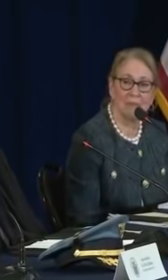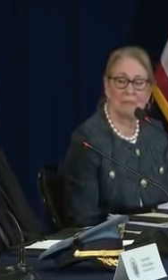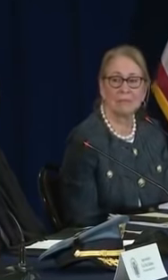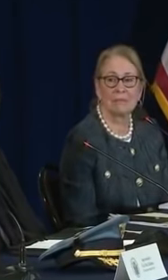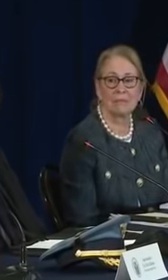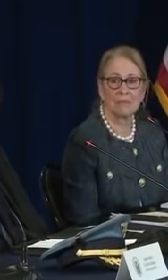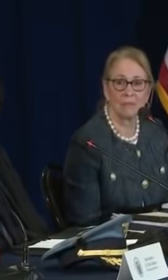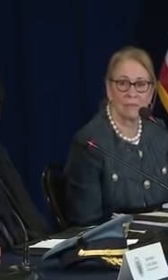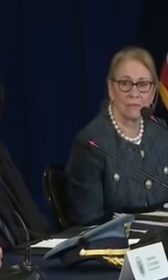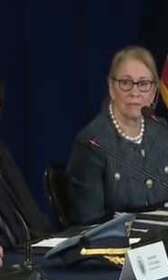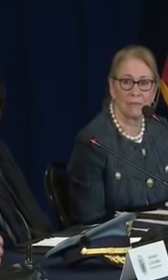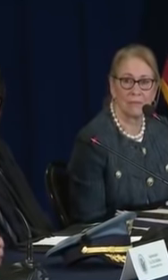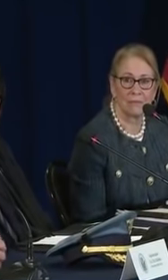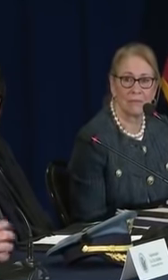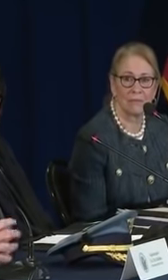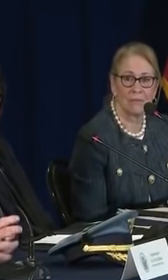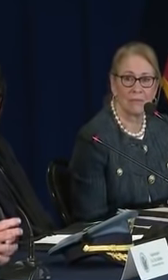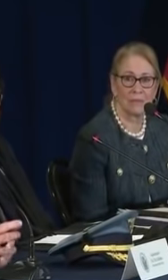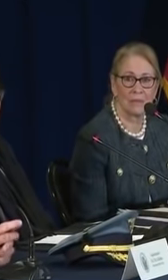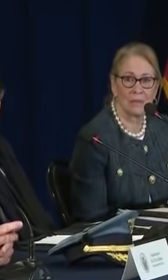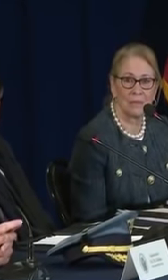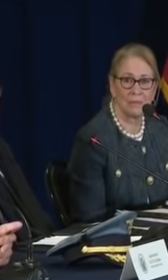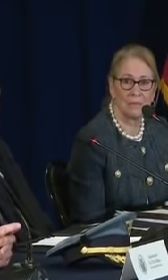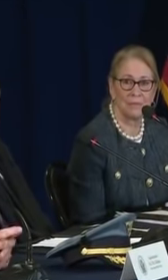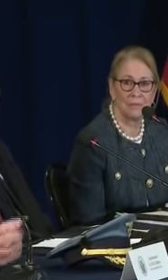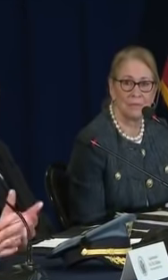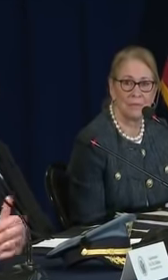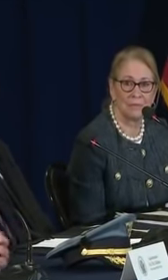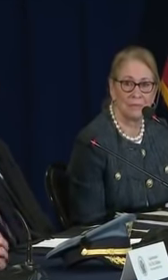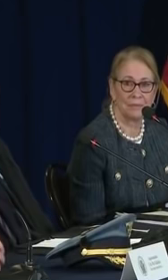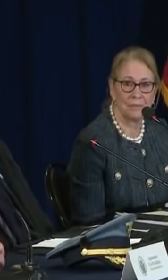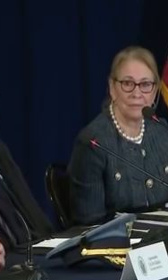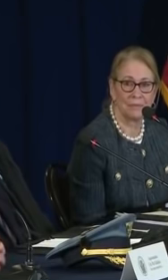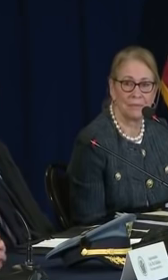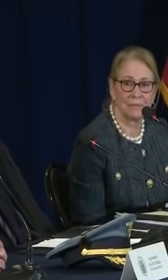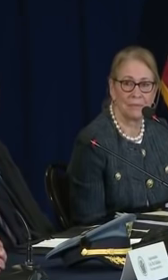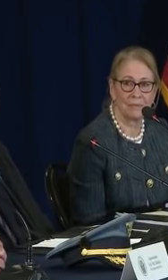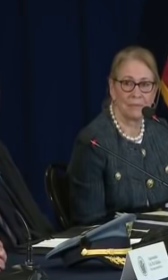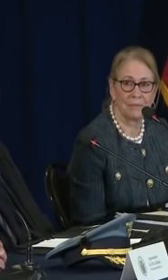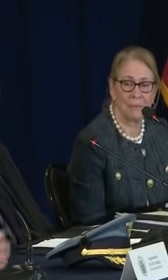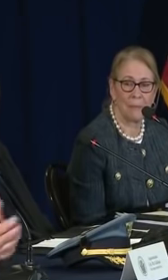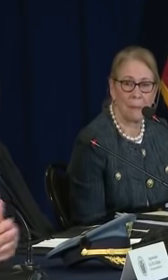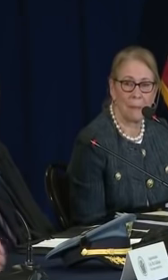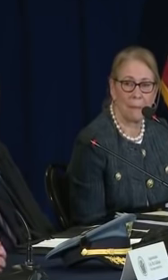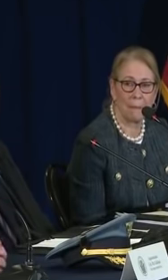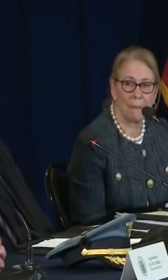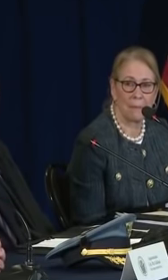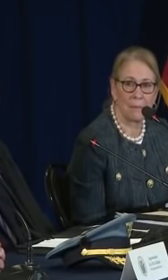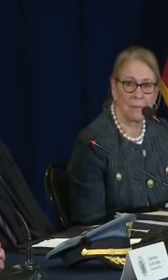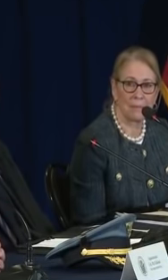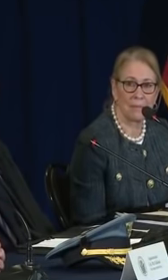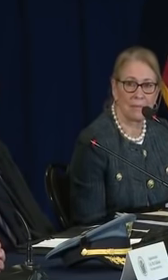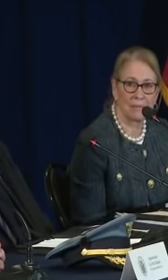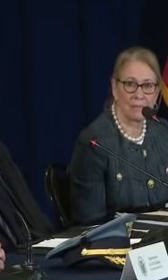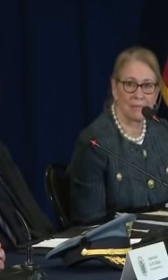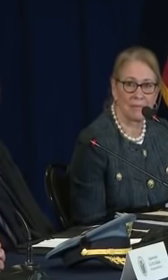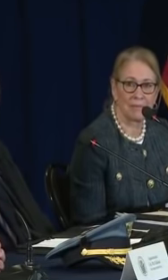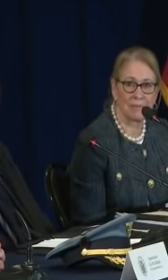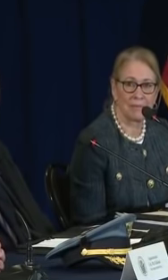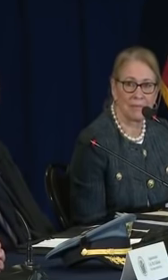being one of our greatest tools in law enforcement, and that the warning is where we're going to start. But